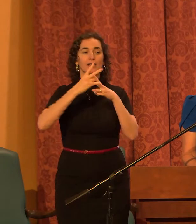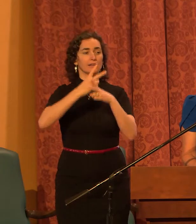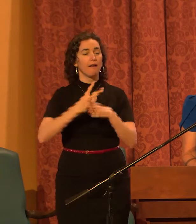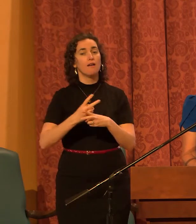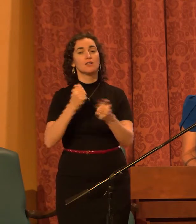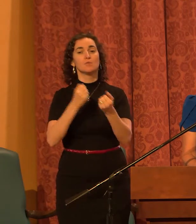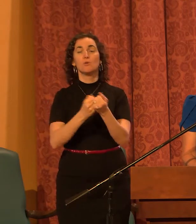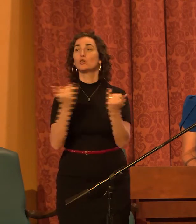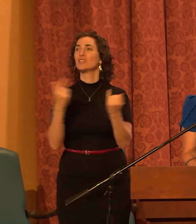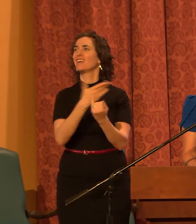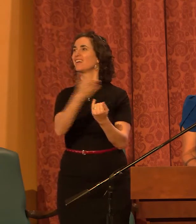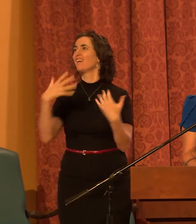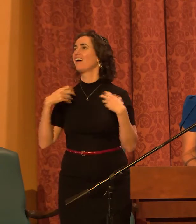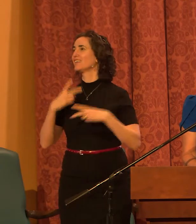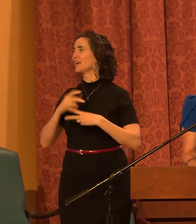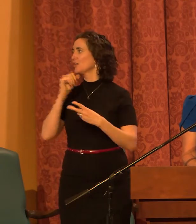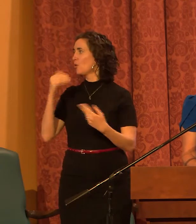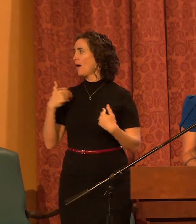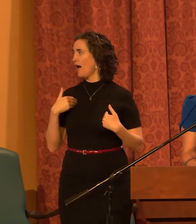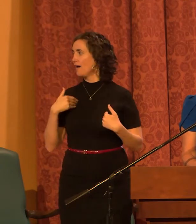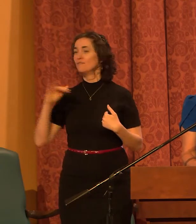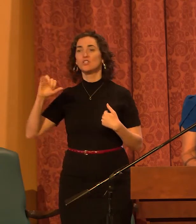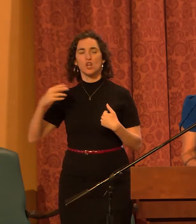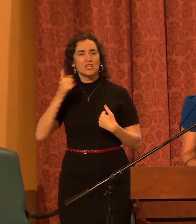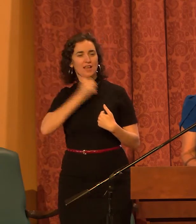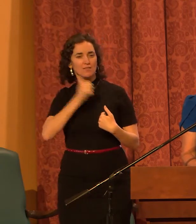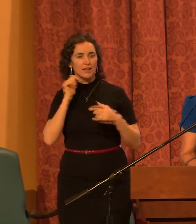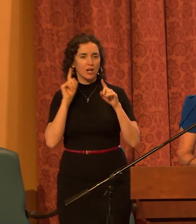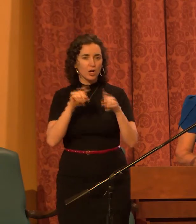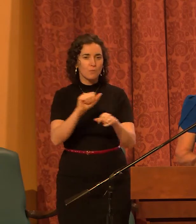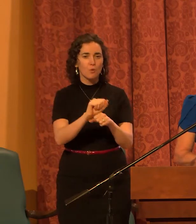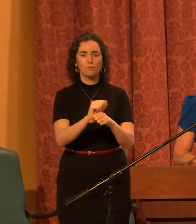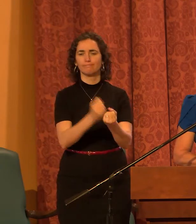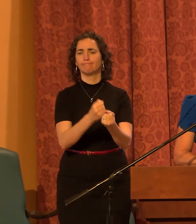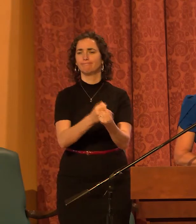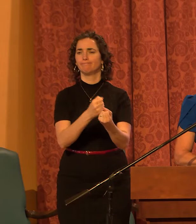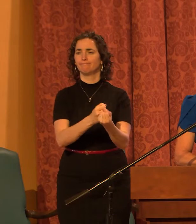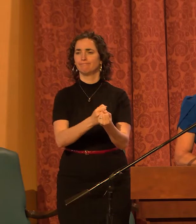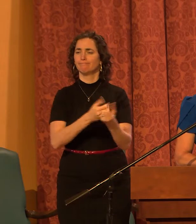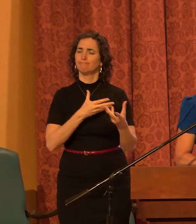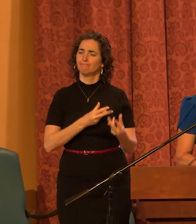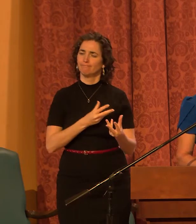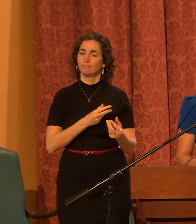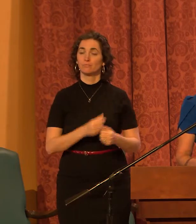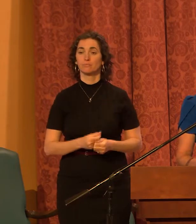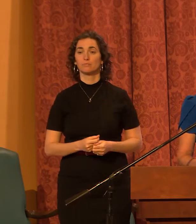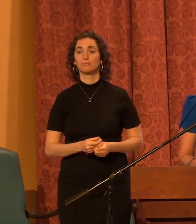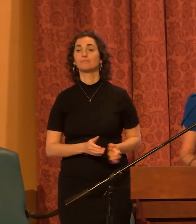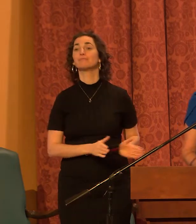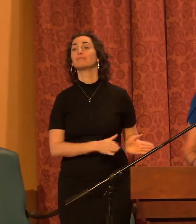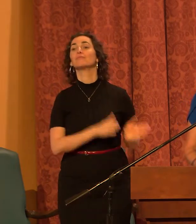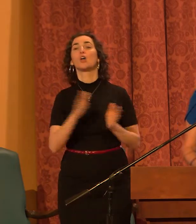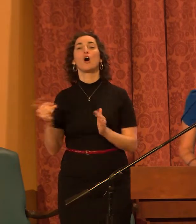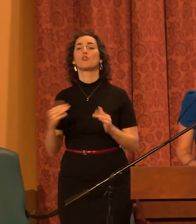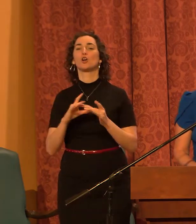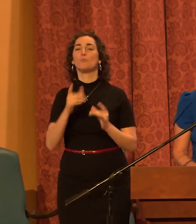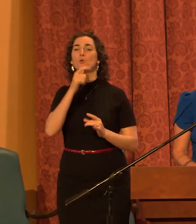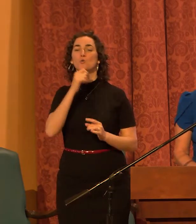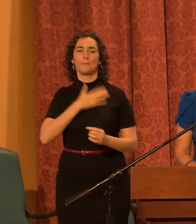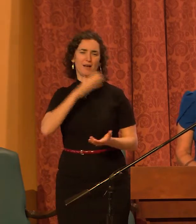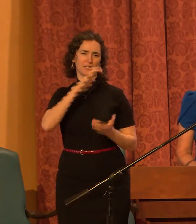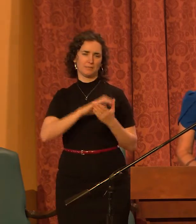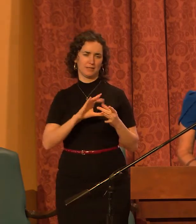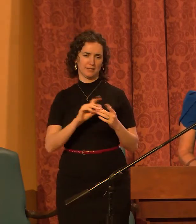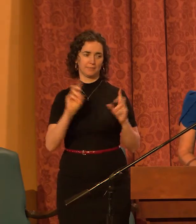in healthcare today, and Josh brings that to the workplace every single day. From my husband,